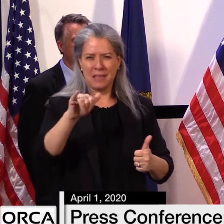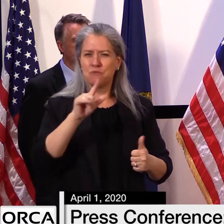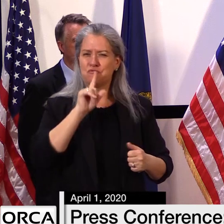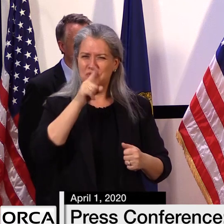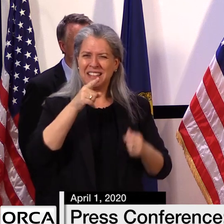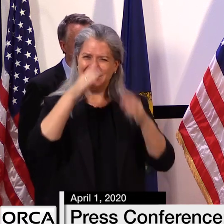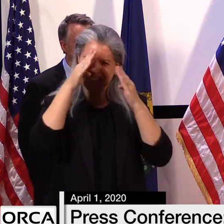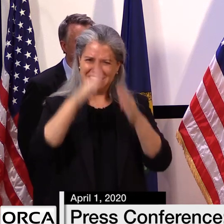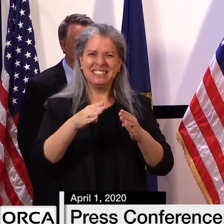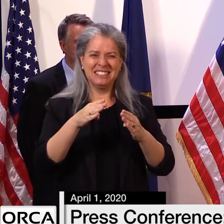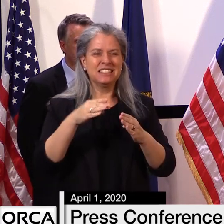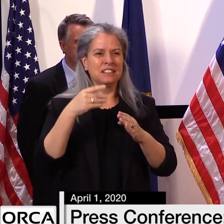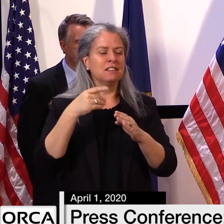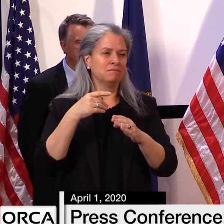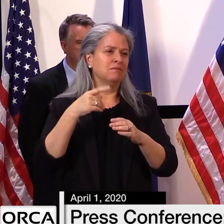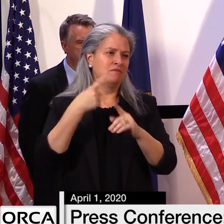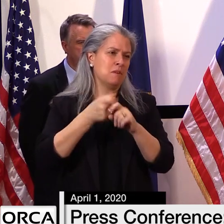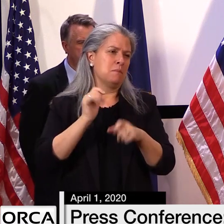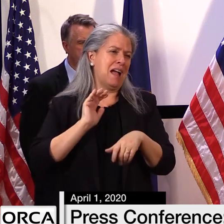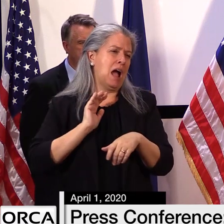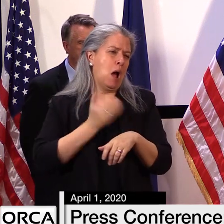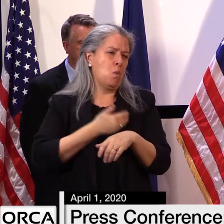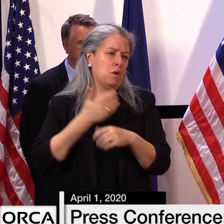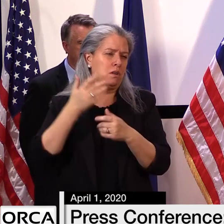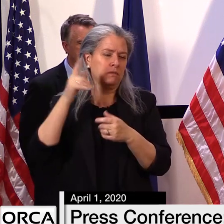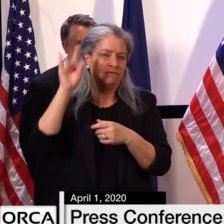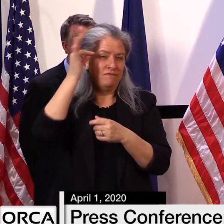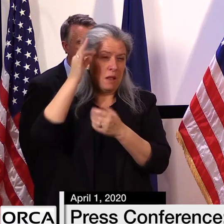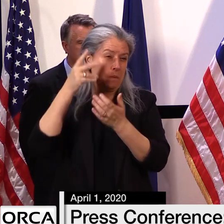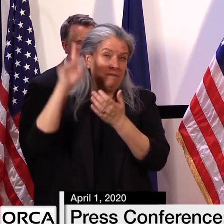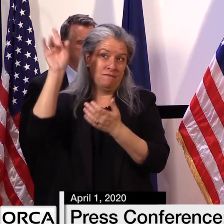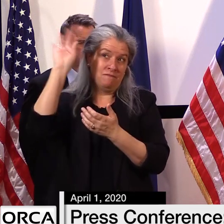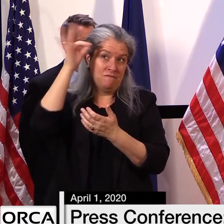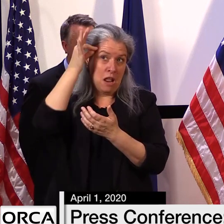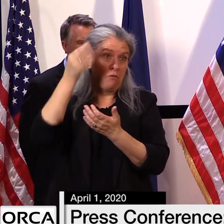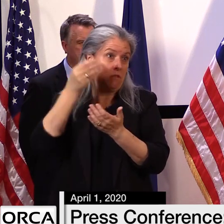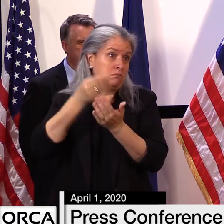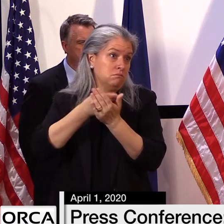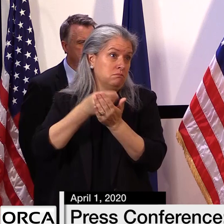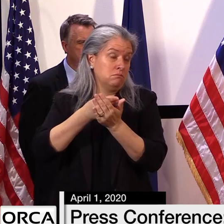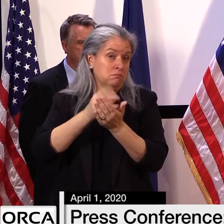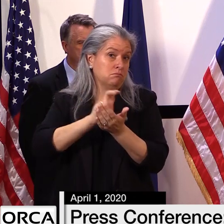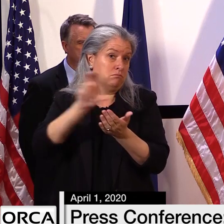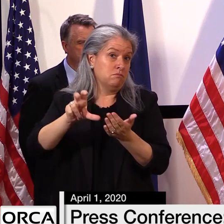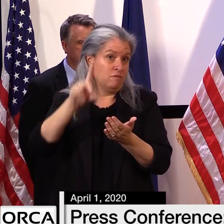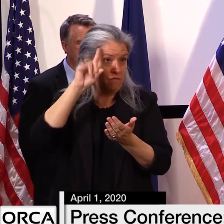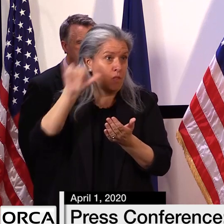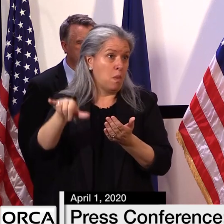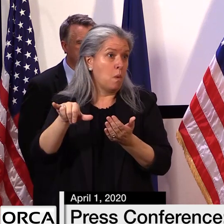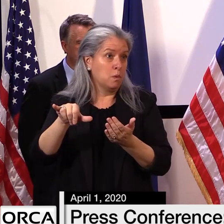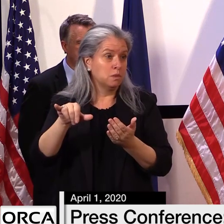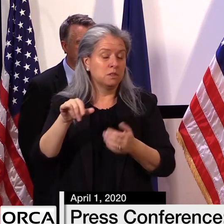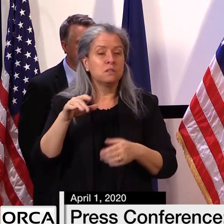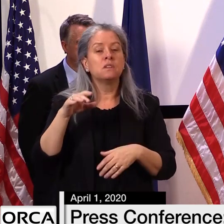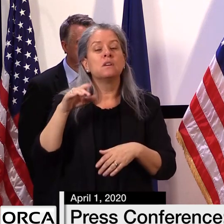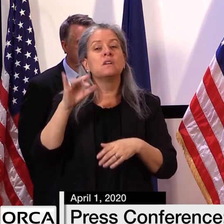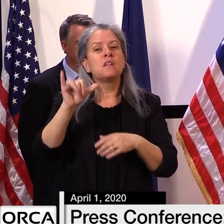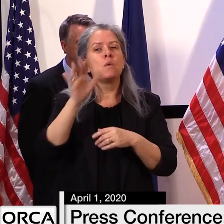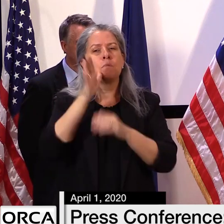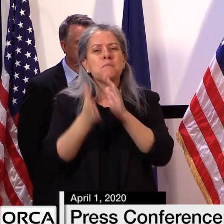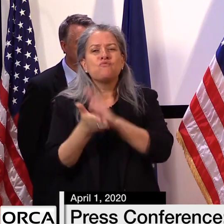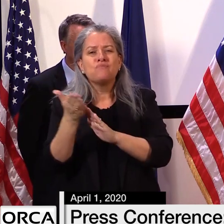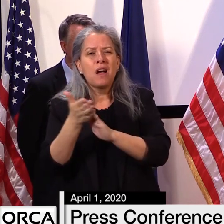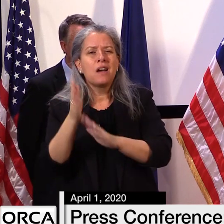major programs that are being paid for by the federal government that are going to be administered largely